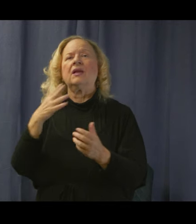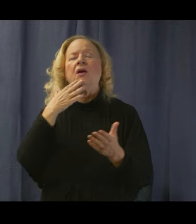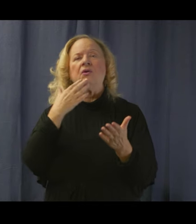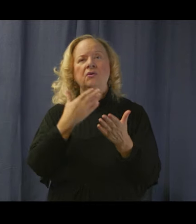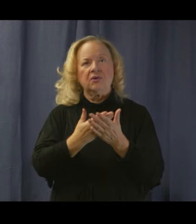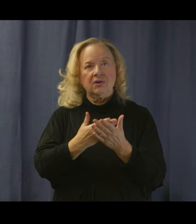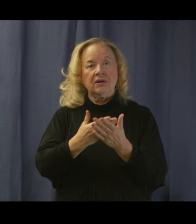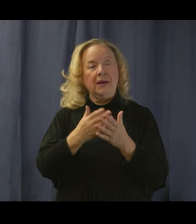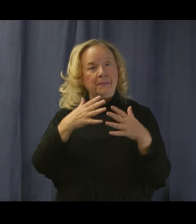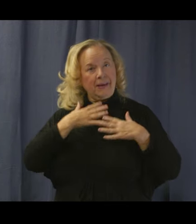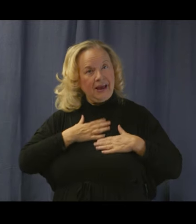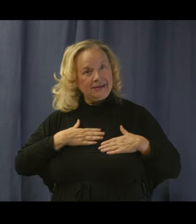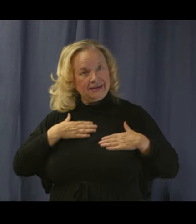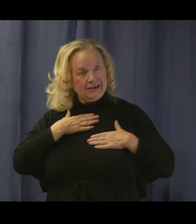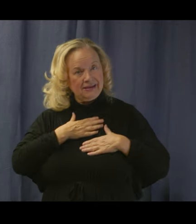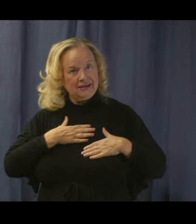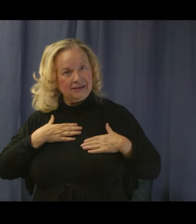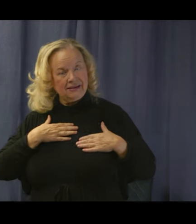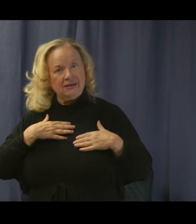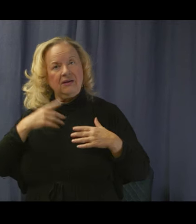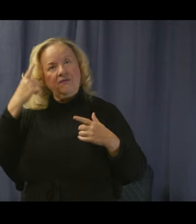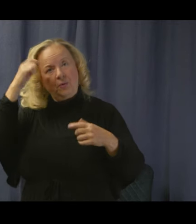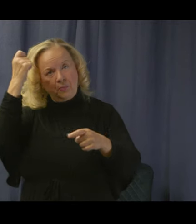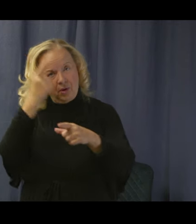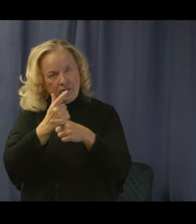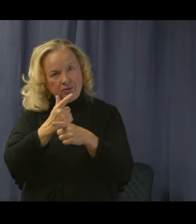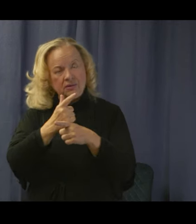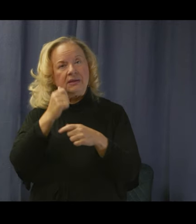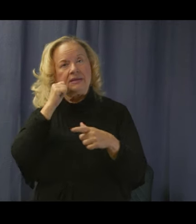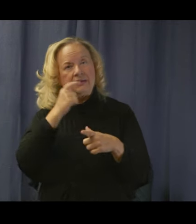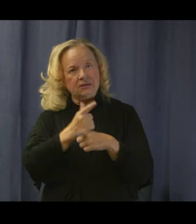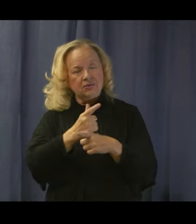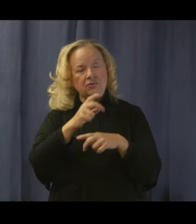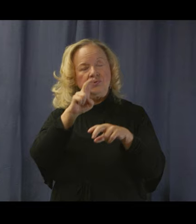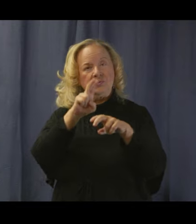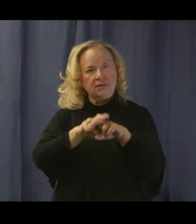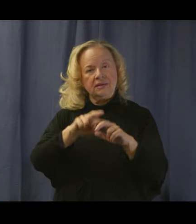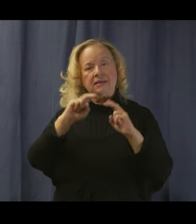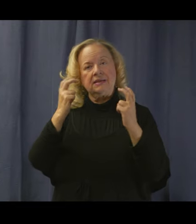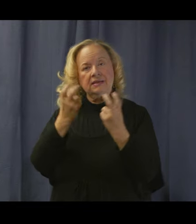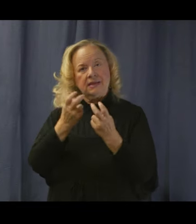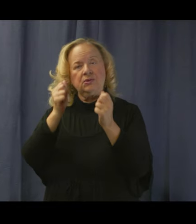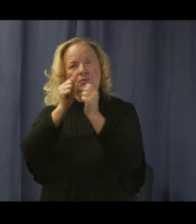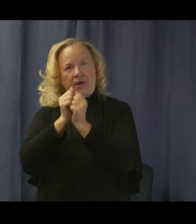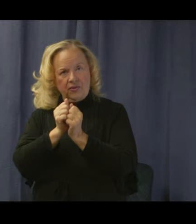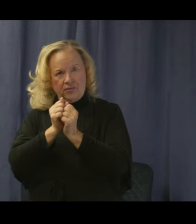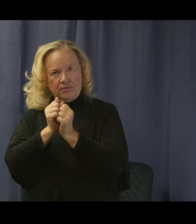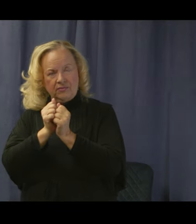mato. La la la la la la la la la.